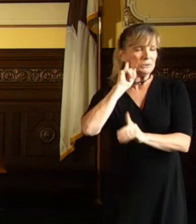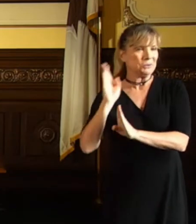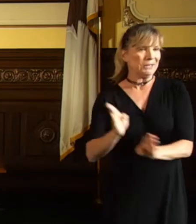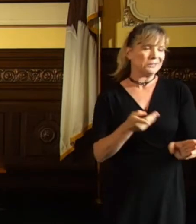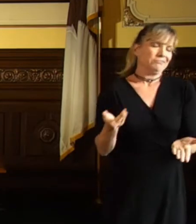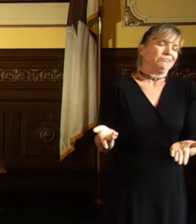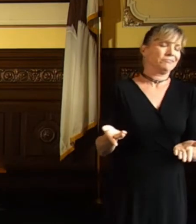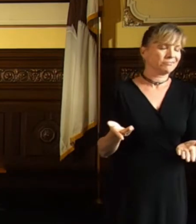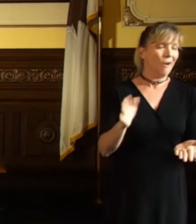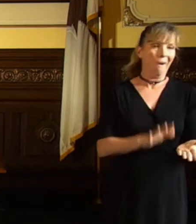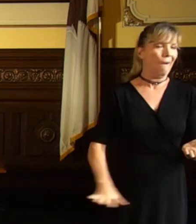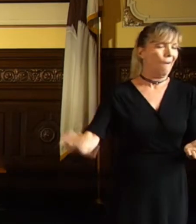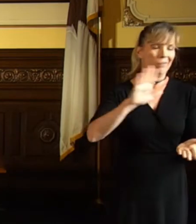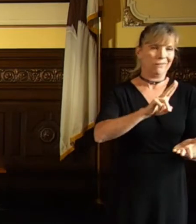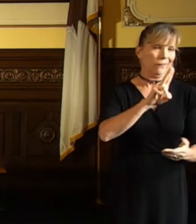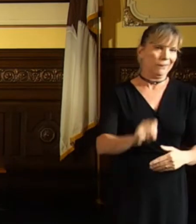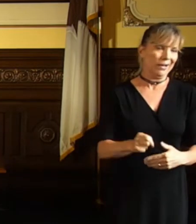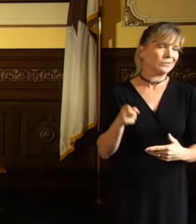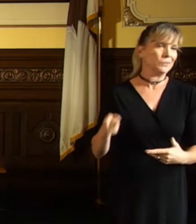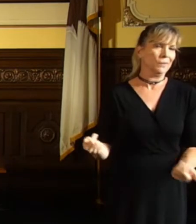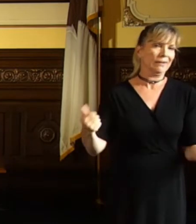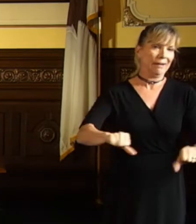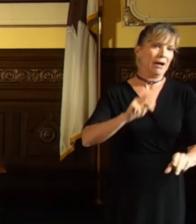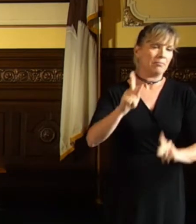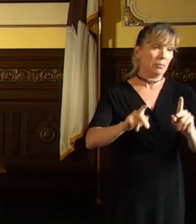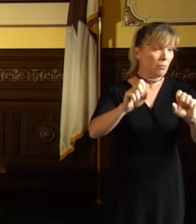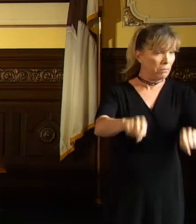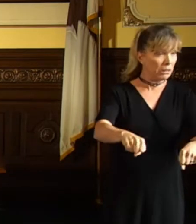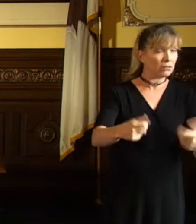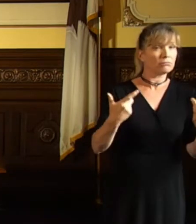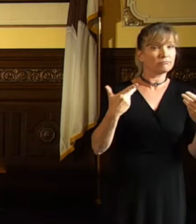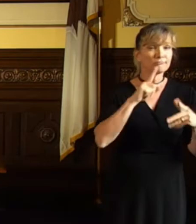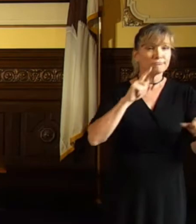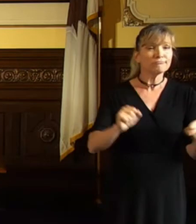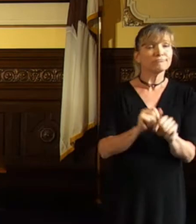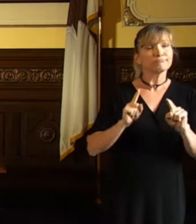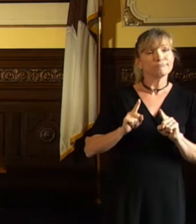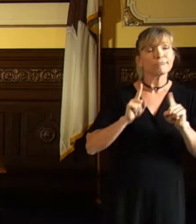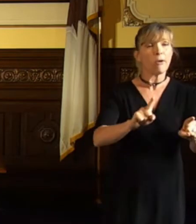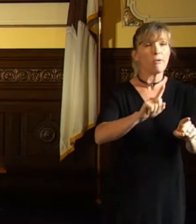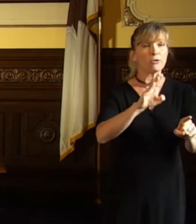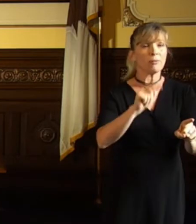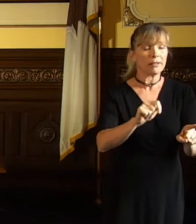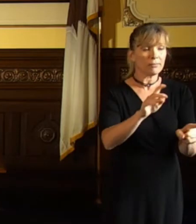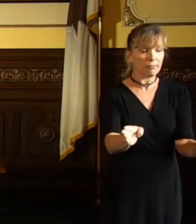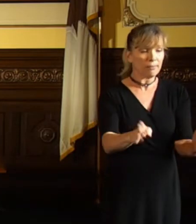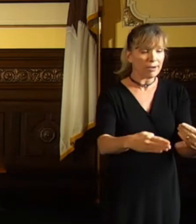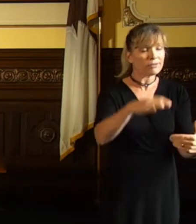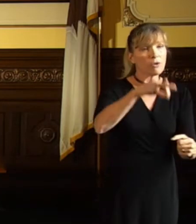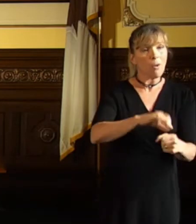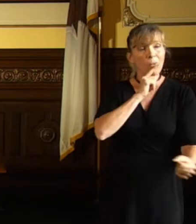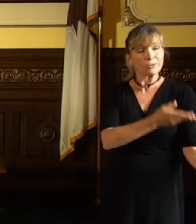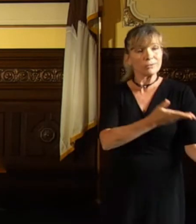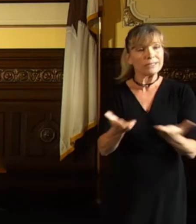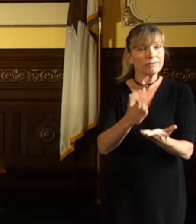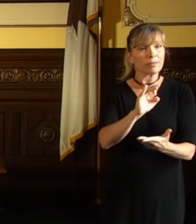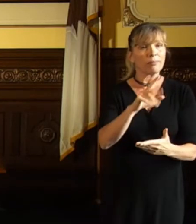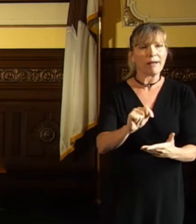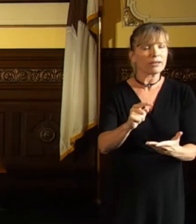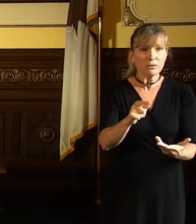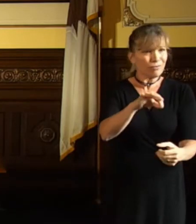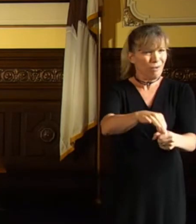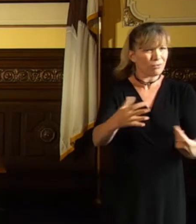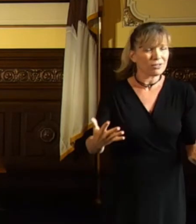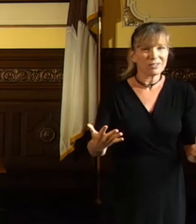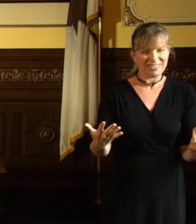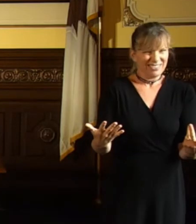strategy all across the country to deny people the ability to actually go to the ballot box or to deliver their ballot to